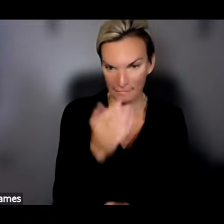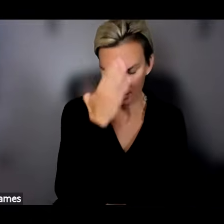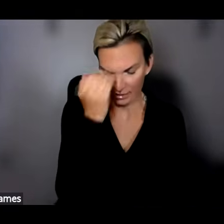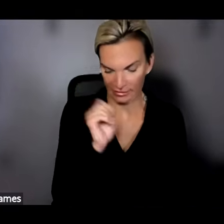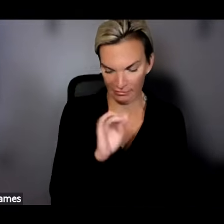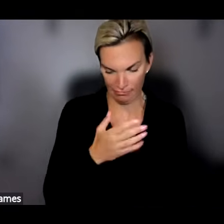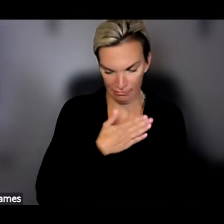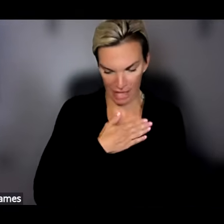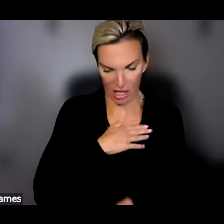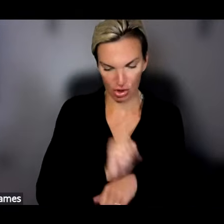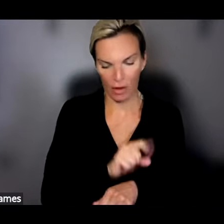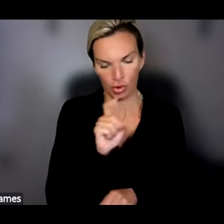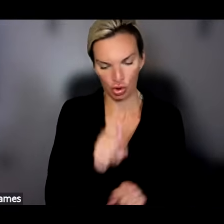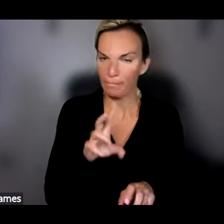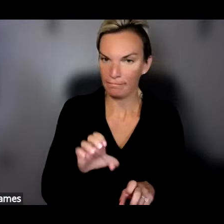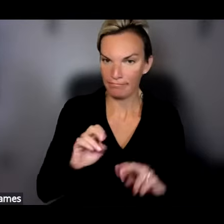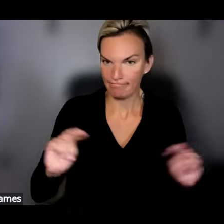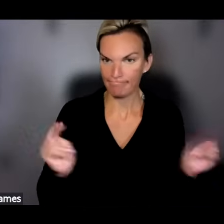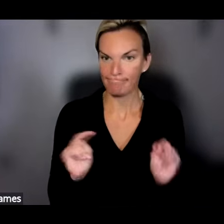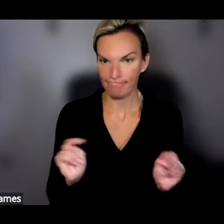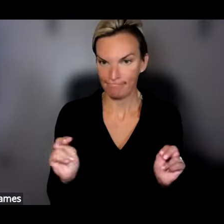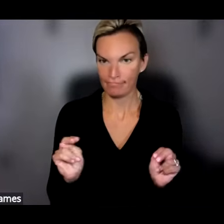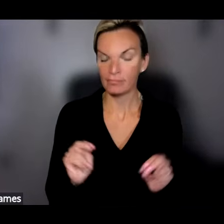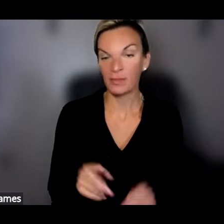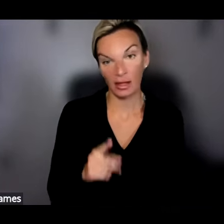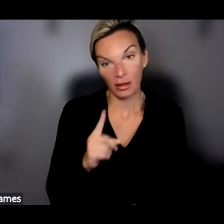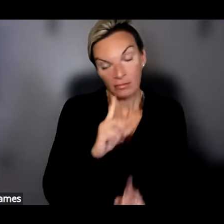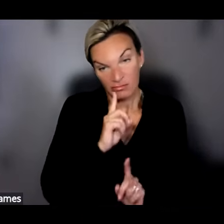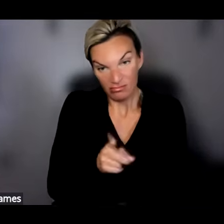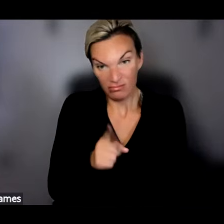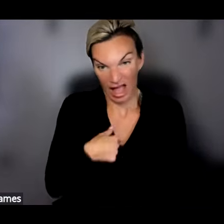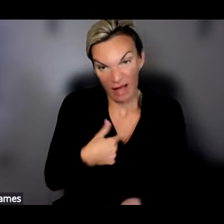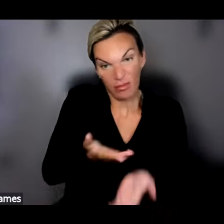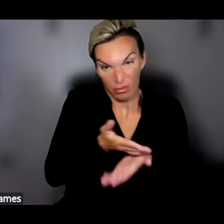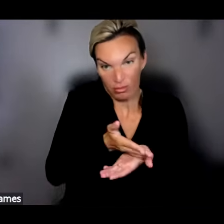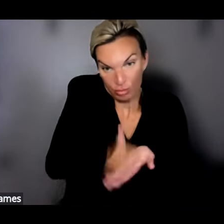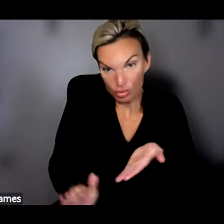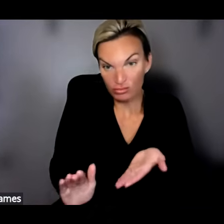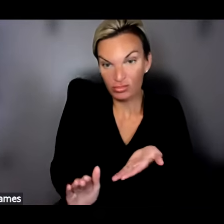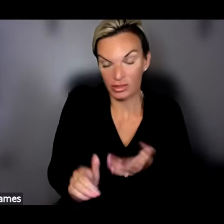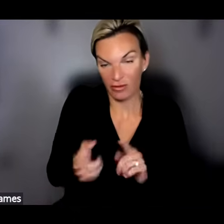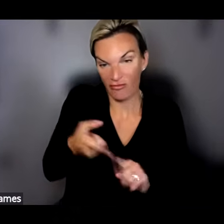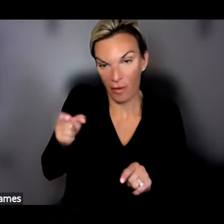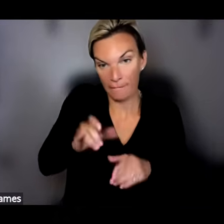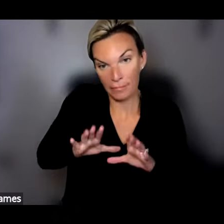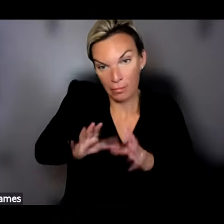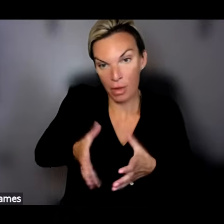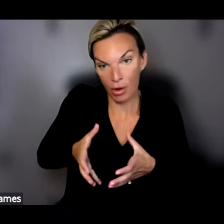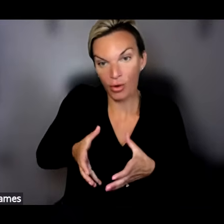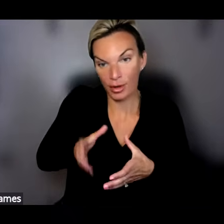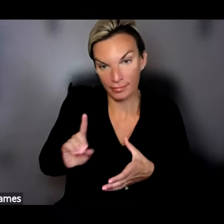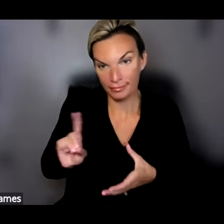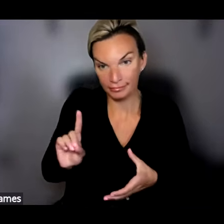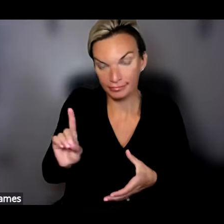I also have, yes, been pushed out of the party by people that have been working to,